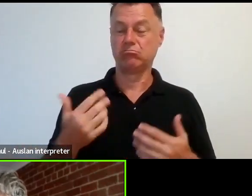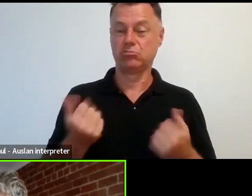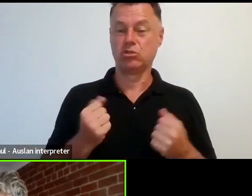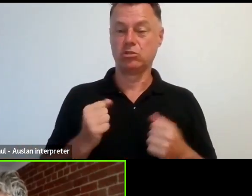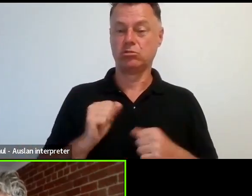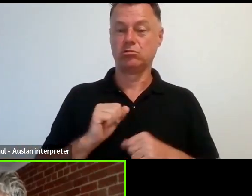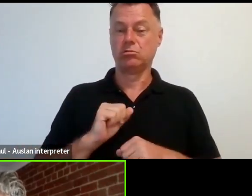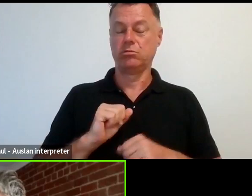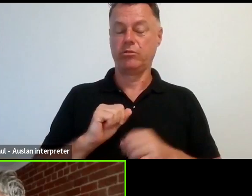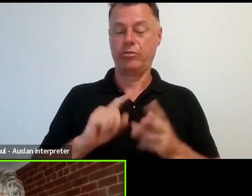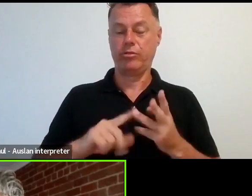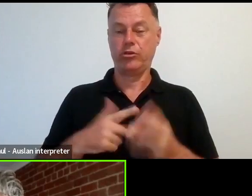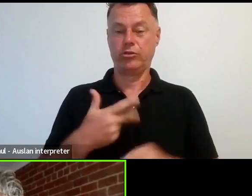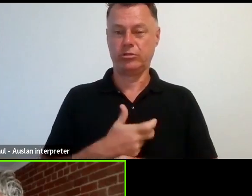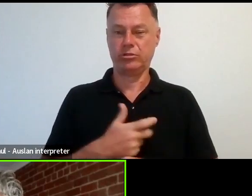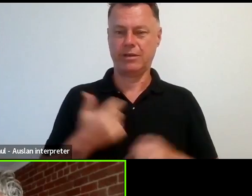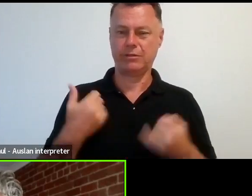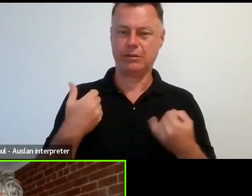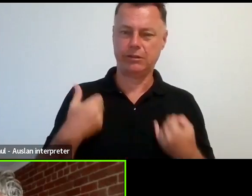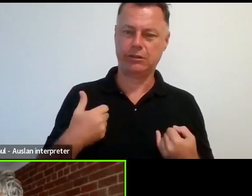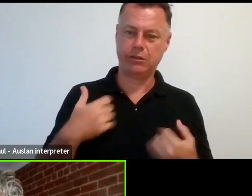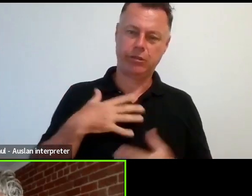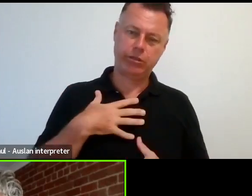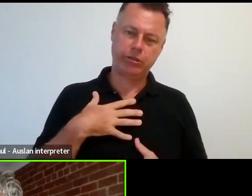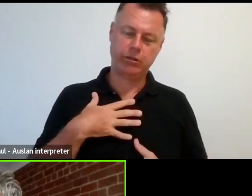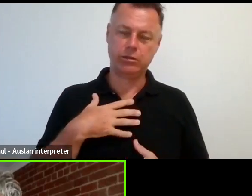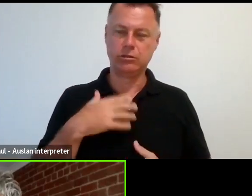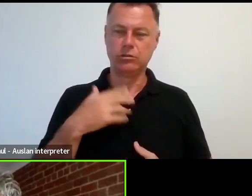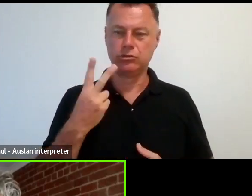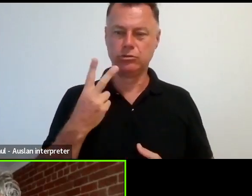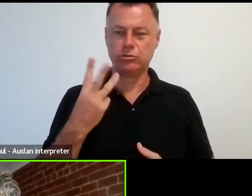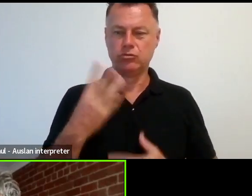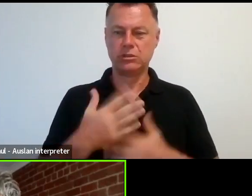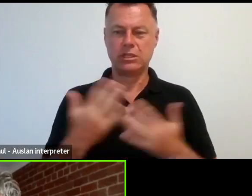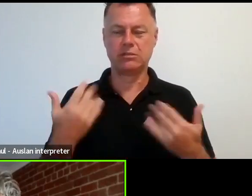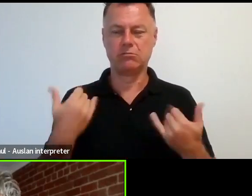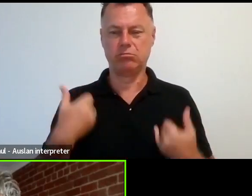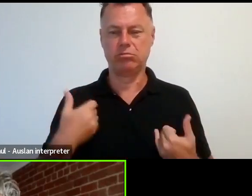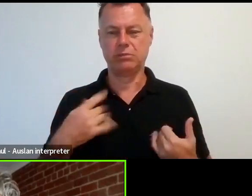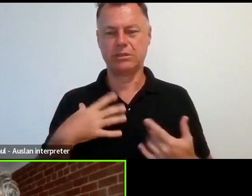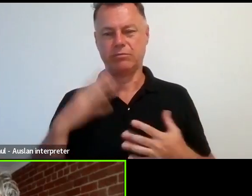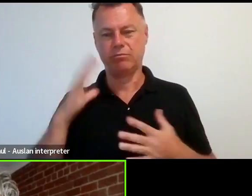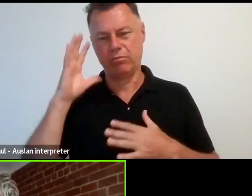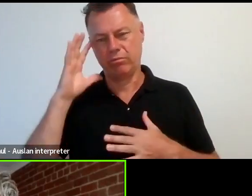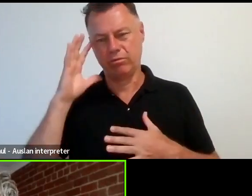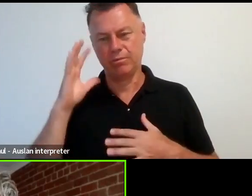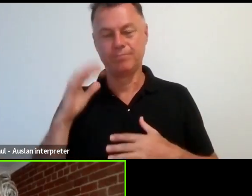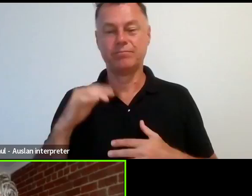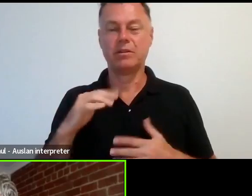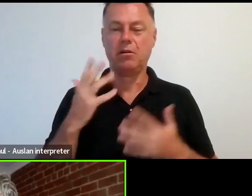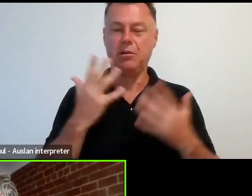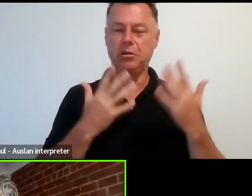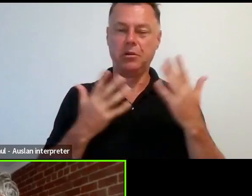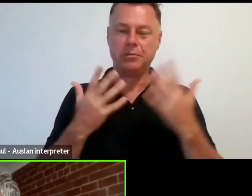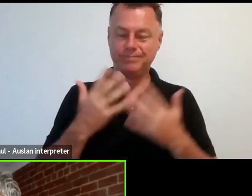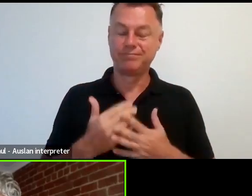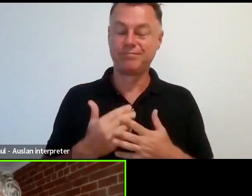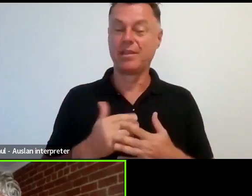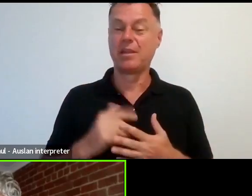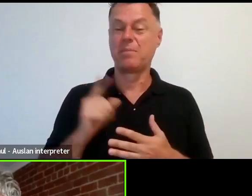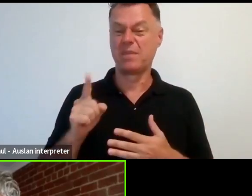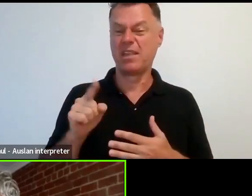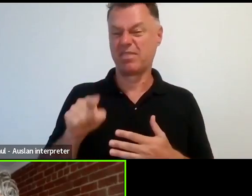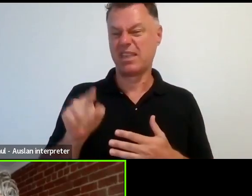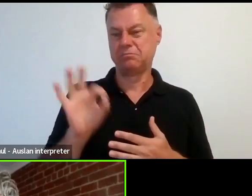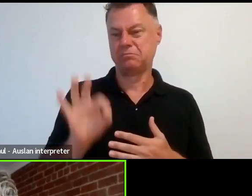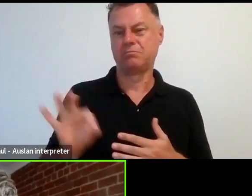I had my third dose, but I know that those symptoms are vastly less than what COVID would be